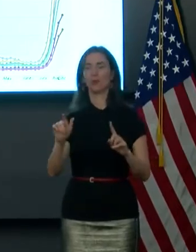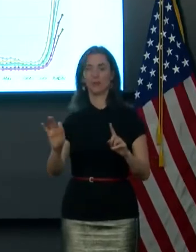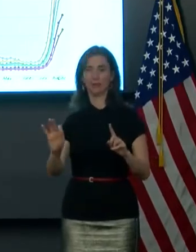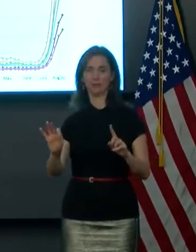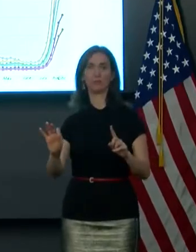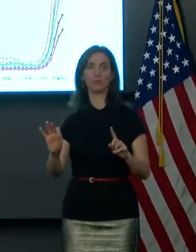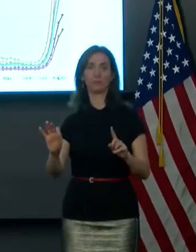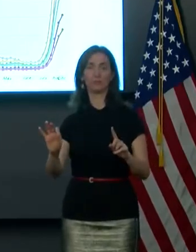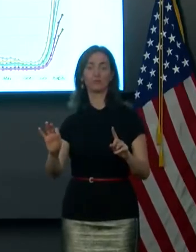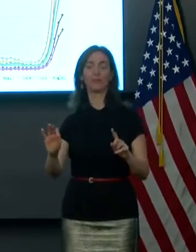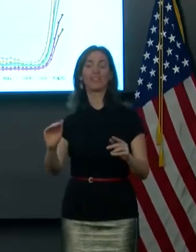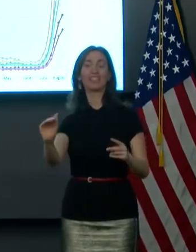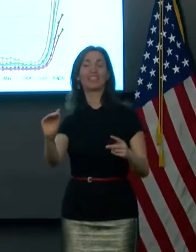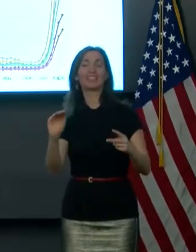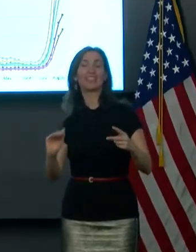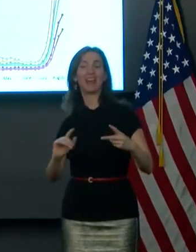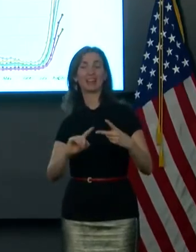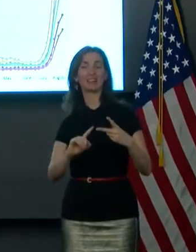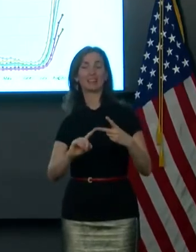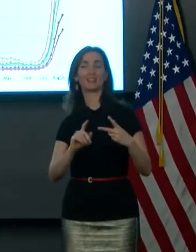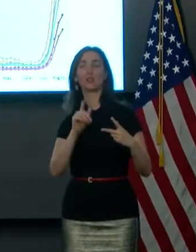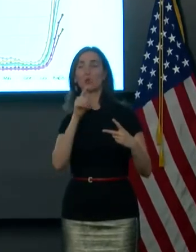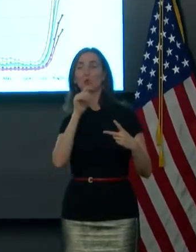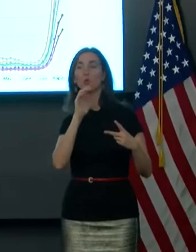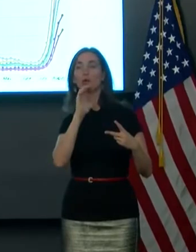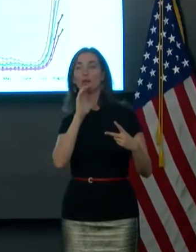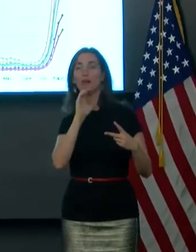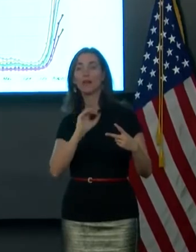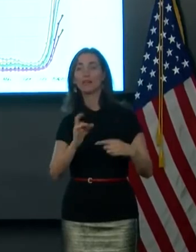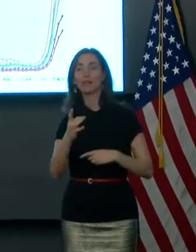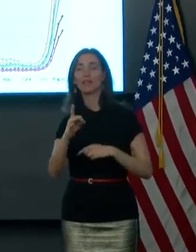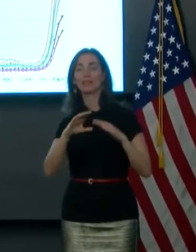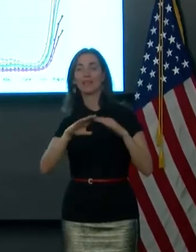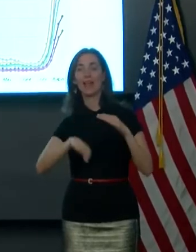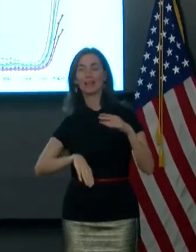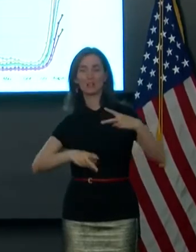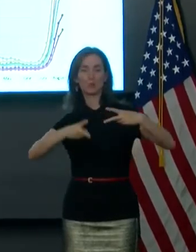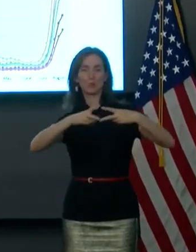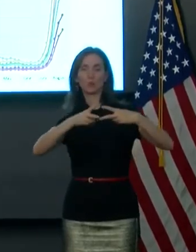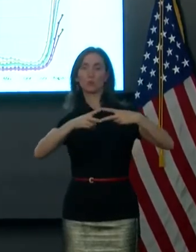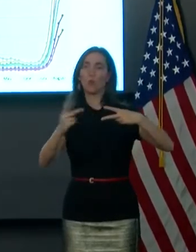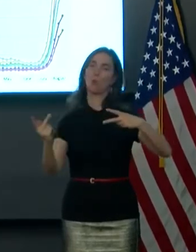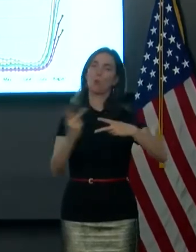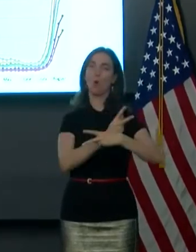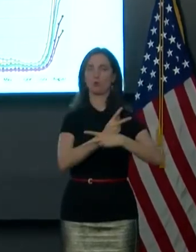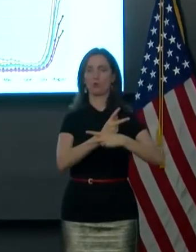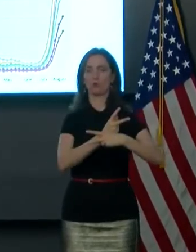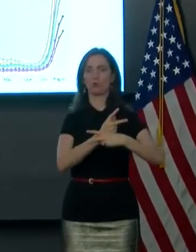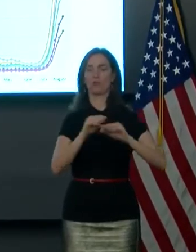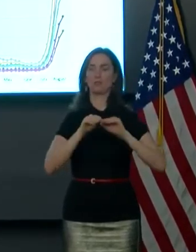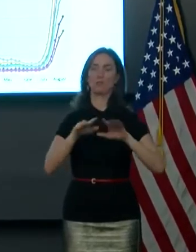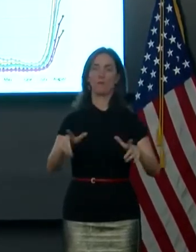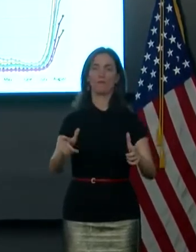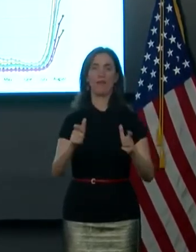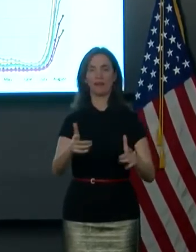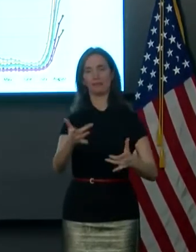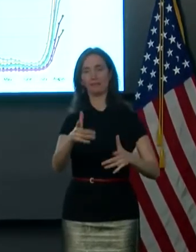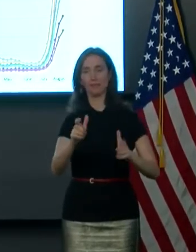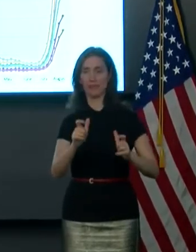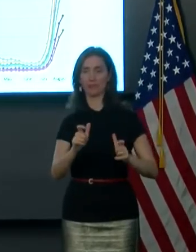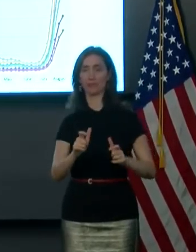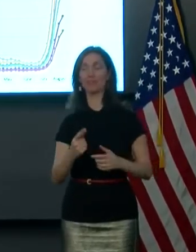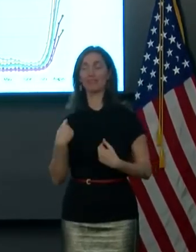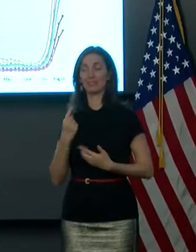just short behind them is individuals below the age of 18. Over the past week, we have